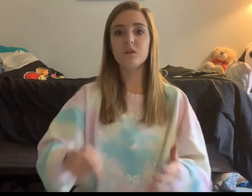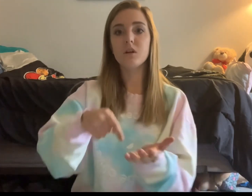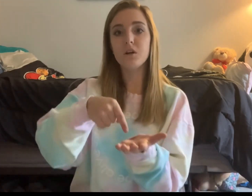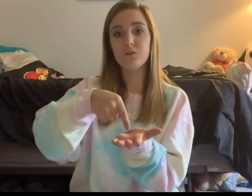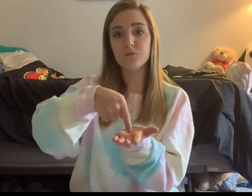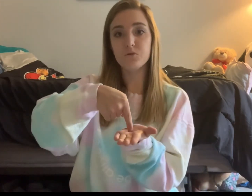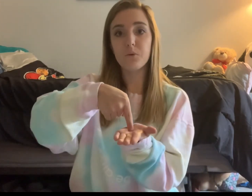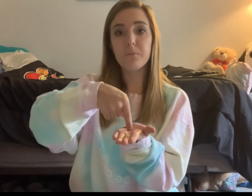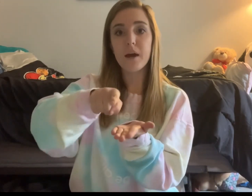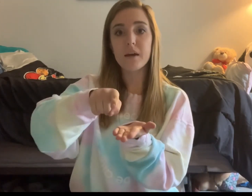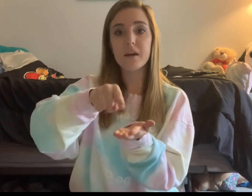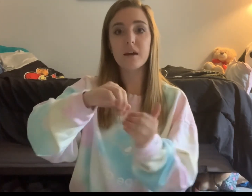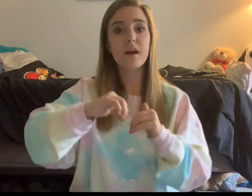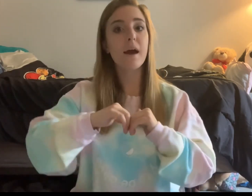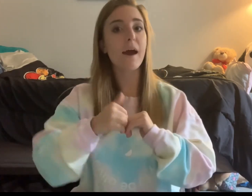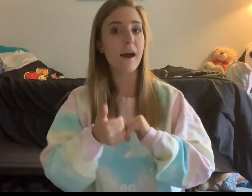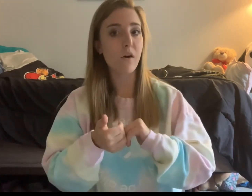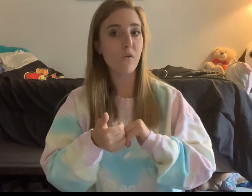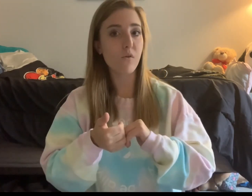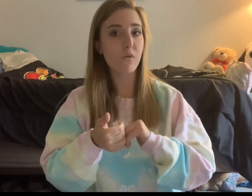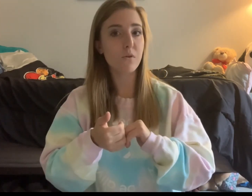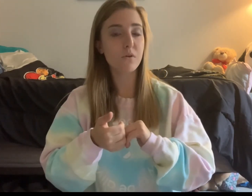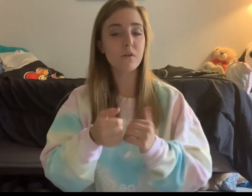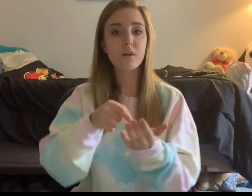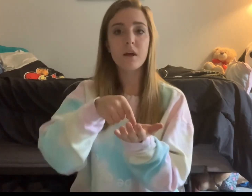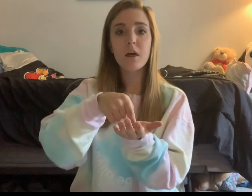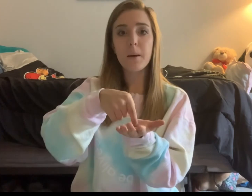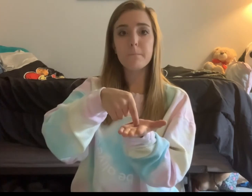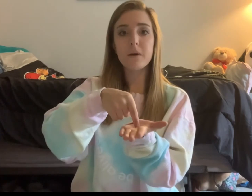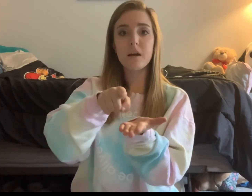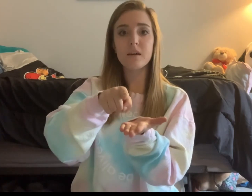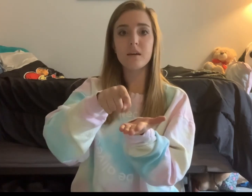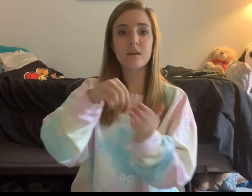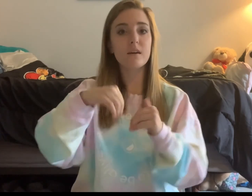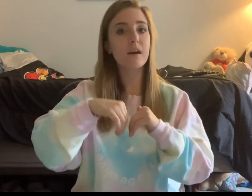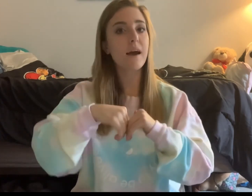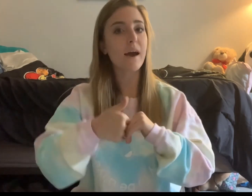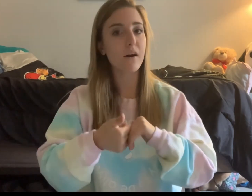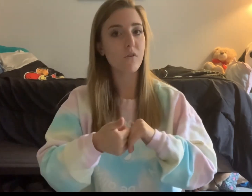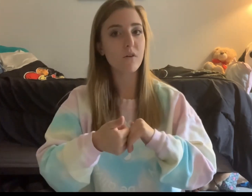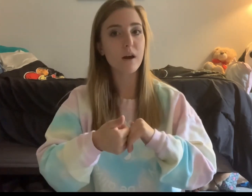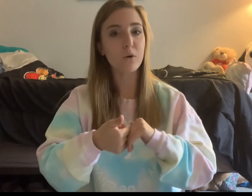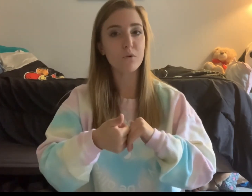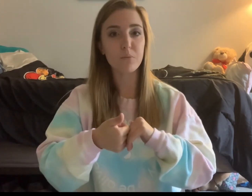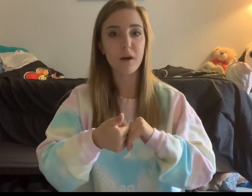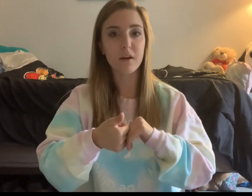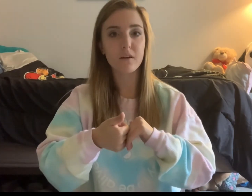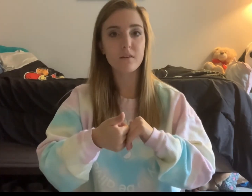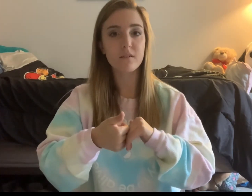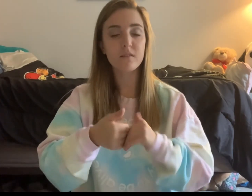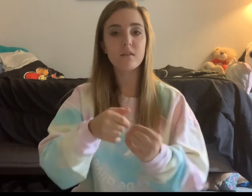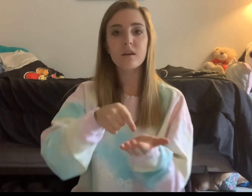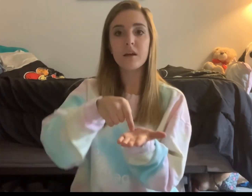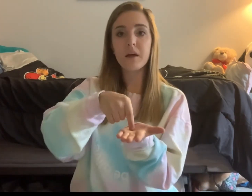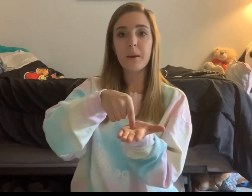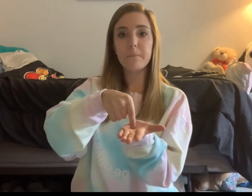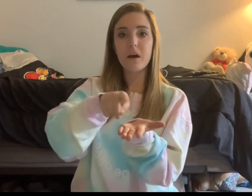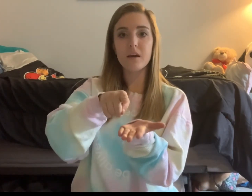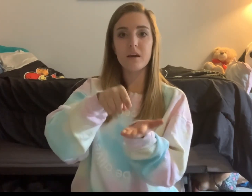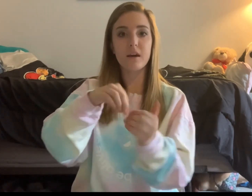you do paying how. Paying how. How are you paying? Paying